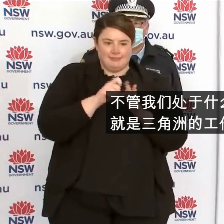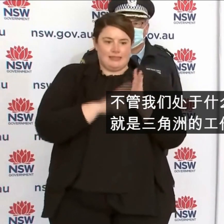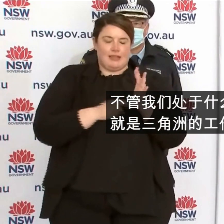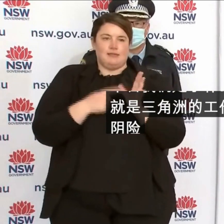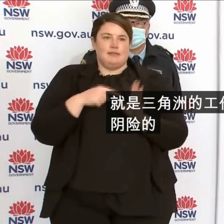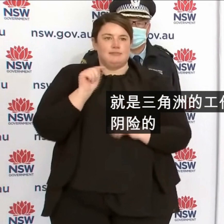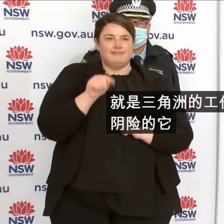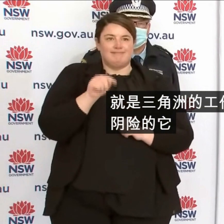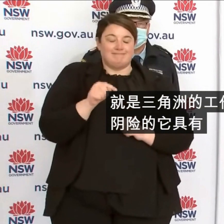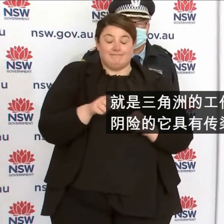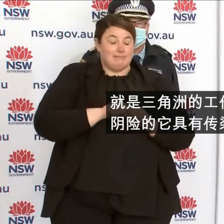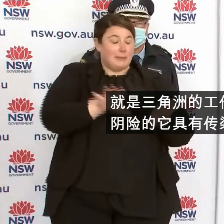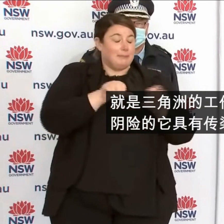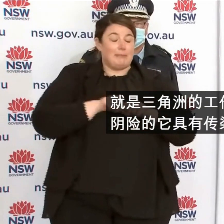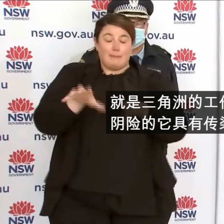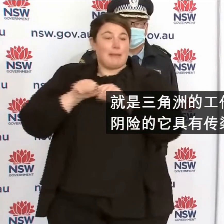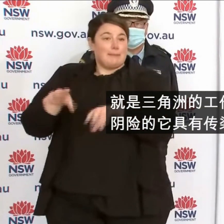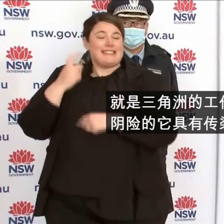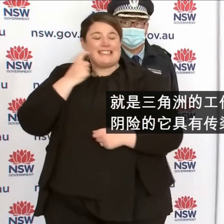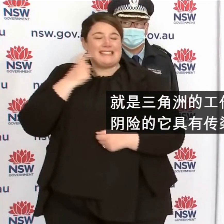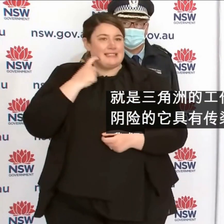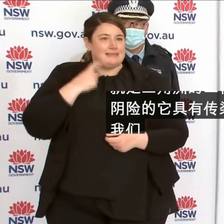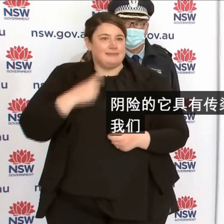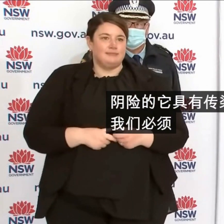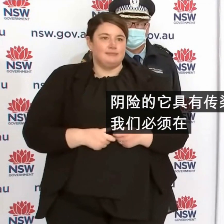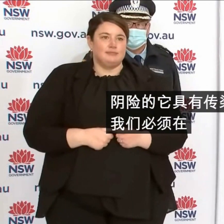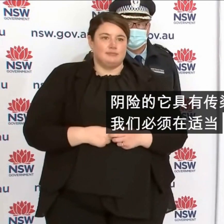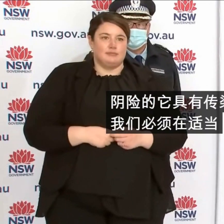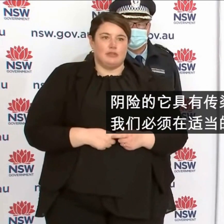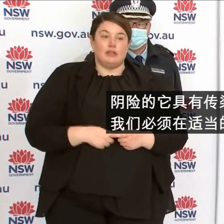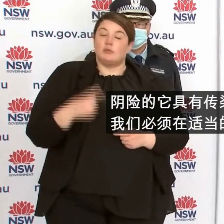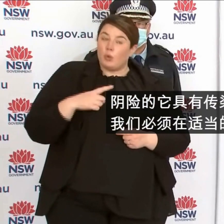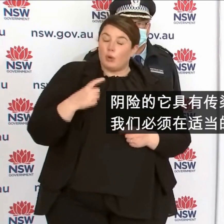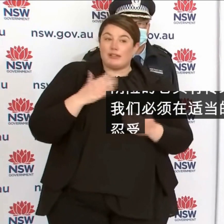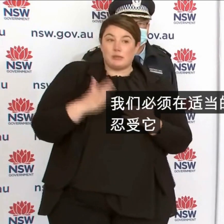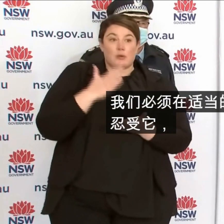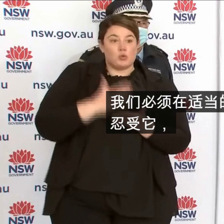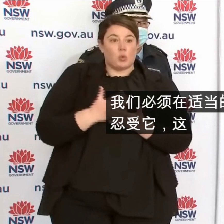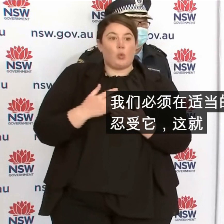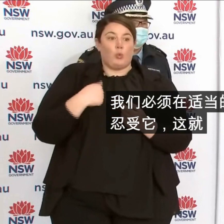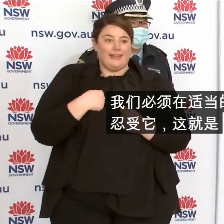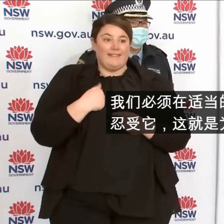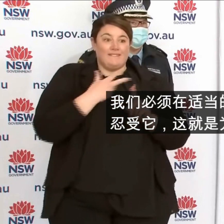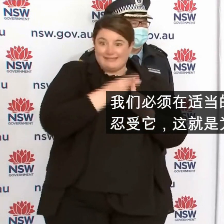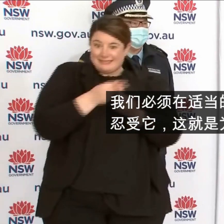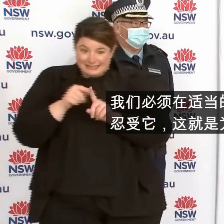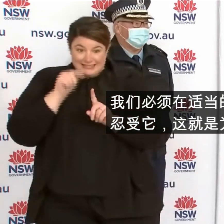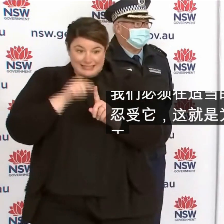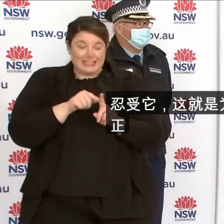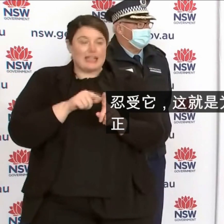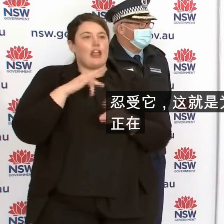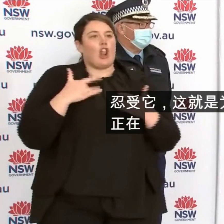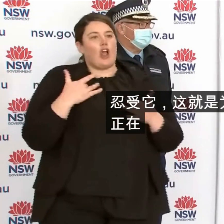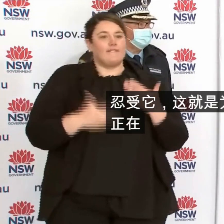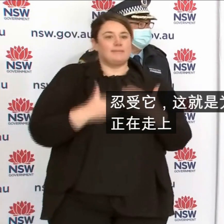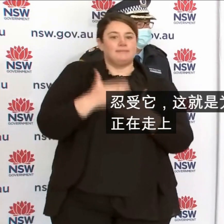Delta works. It's insidious, it's contagious. And that's why, in due course, we have to learn to live with it. And that's why New South